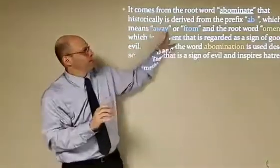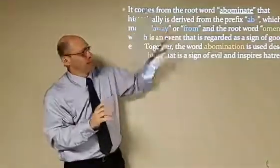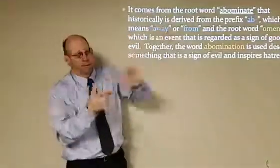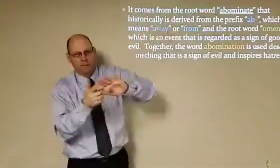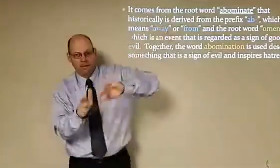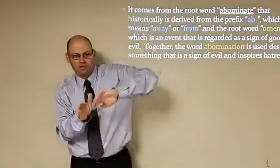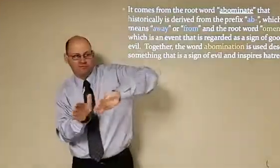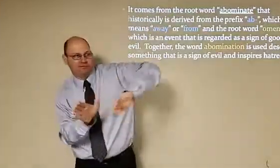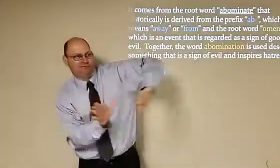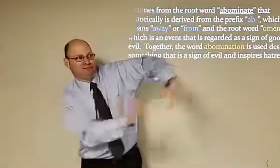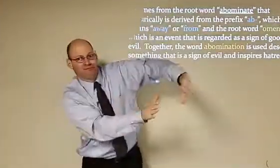or from.